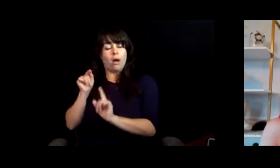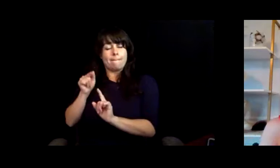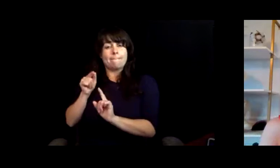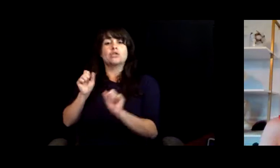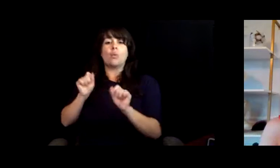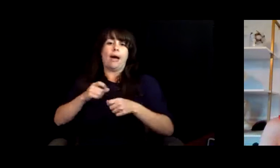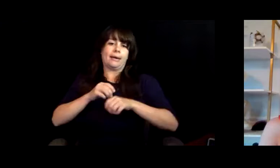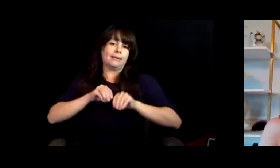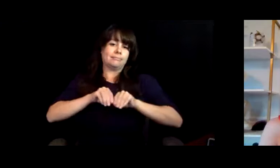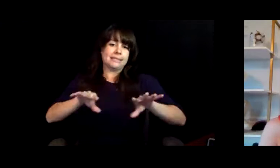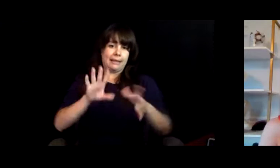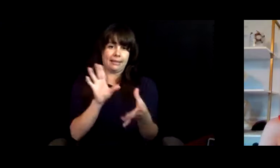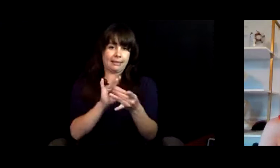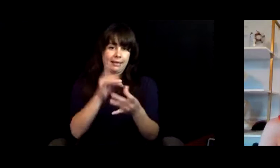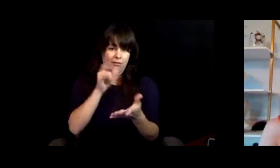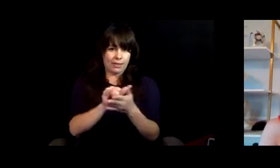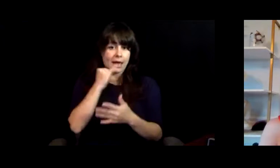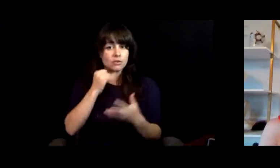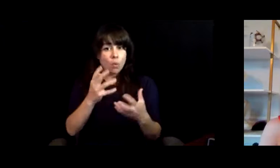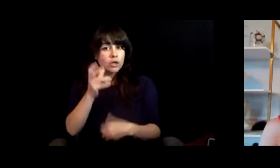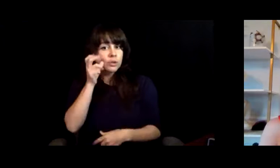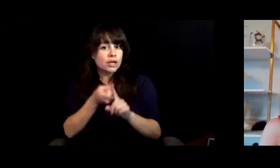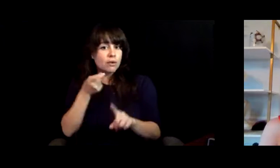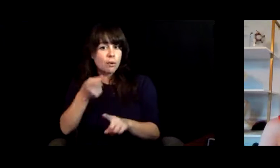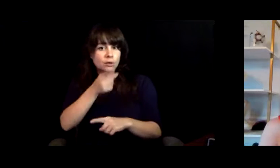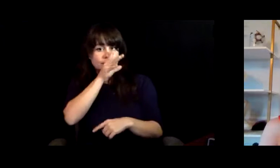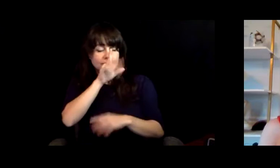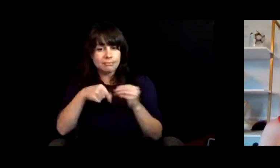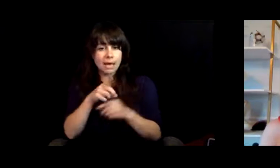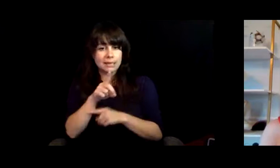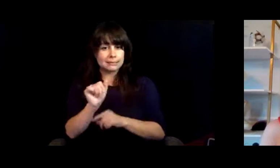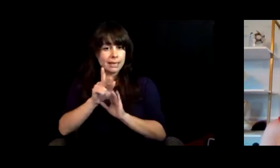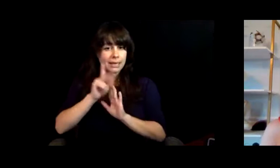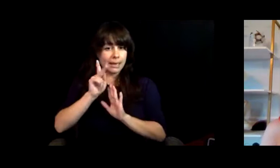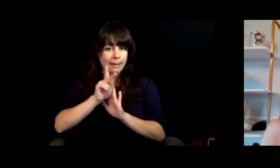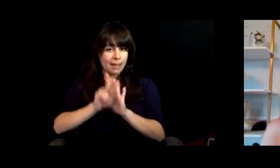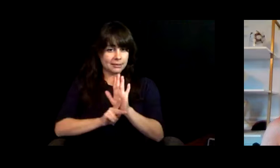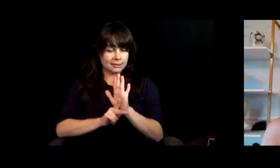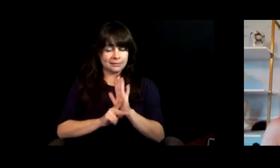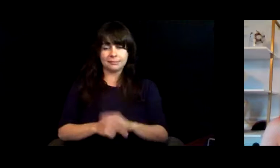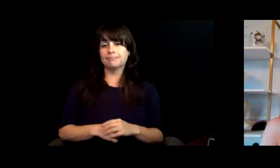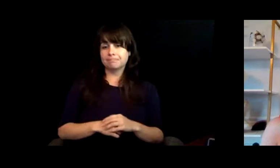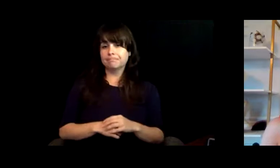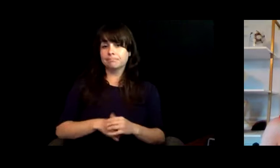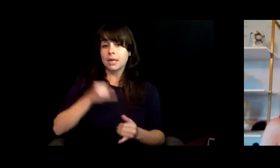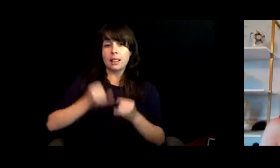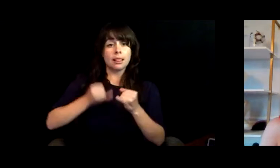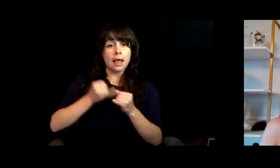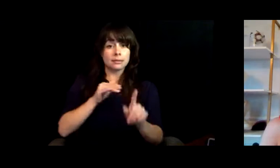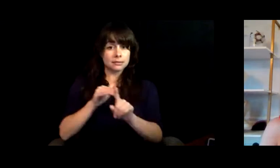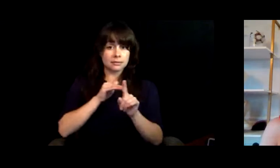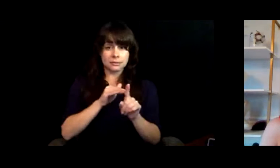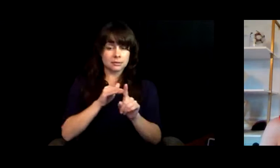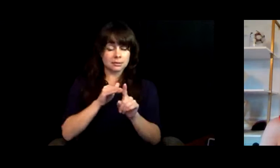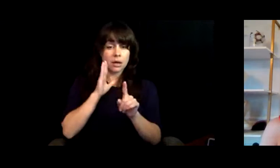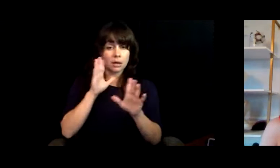this in case you would like to hear her speaking directly as well about disability policy. The last reminder I'll give as we get going